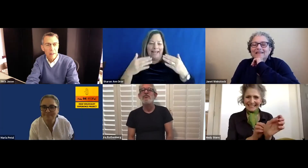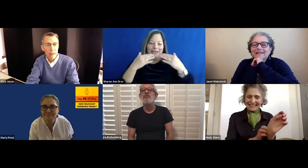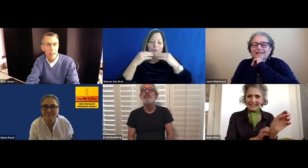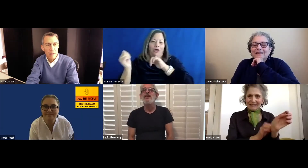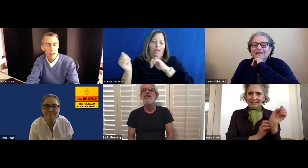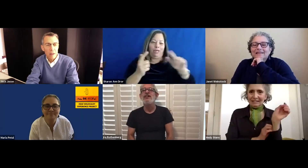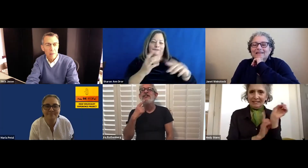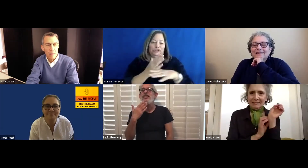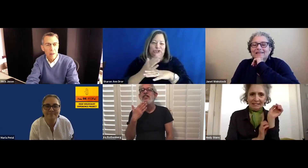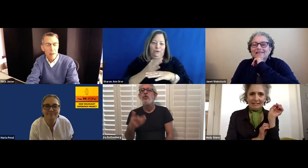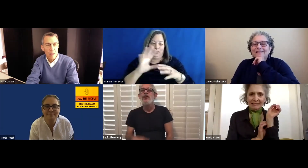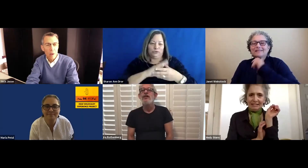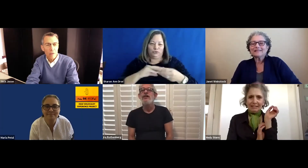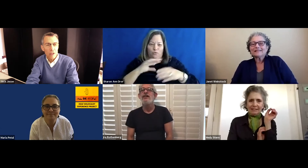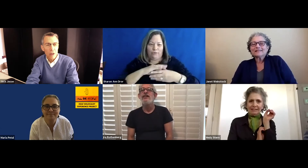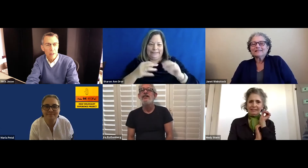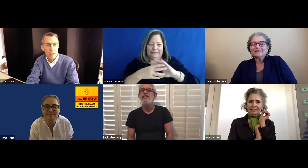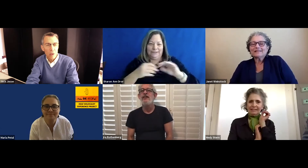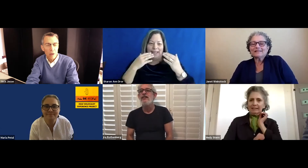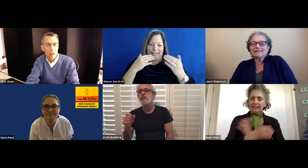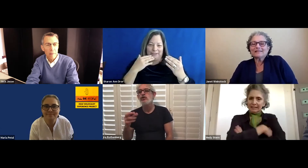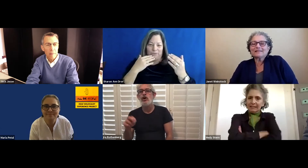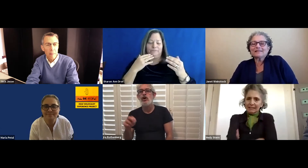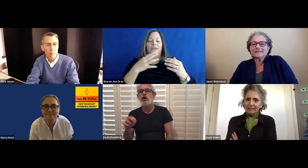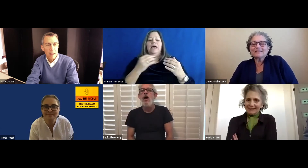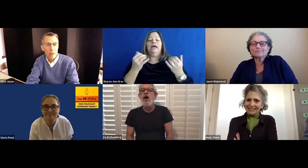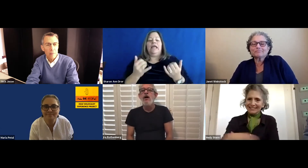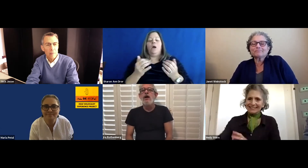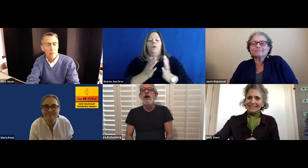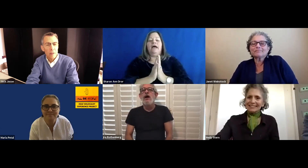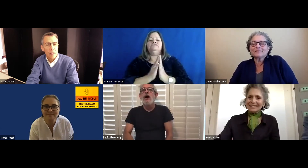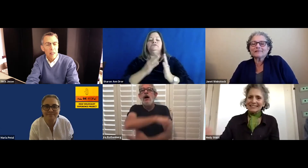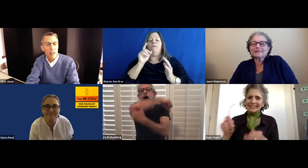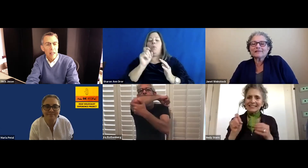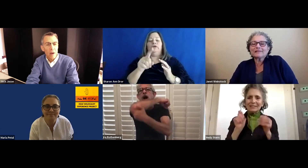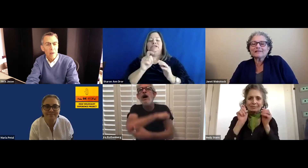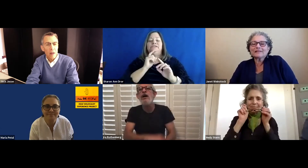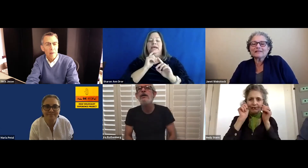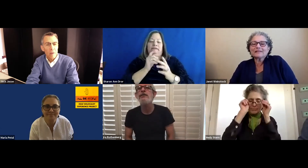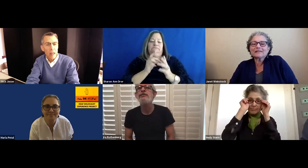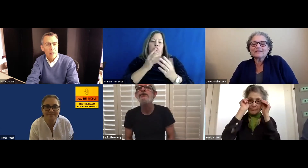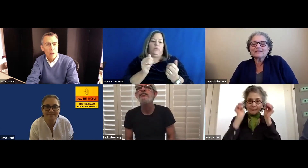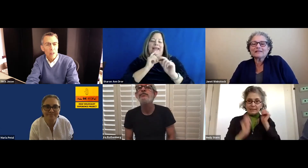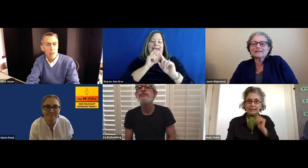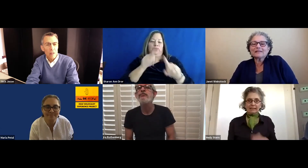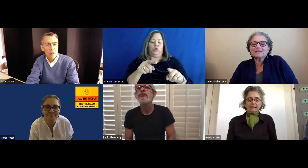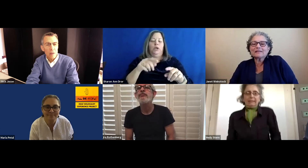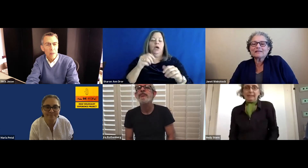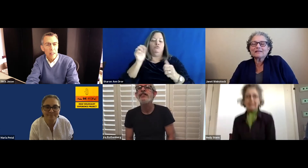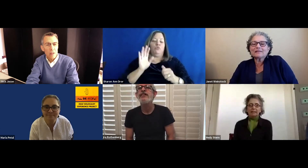you, thank you. Thank you all for sharing your story. Thank you. And now we'll ask questions. We can answer some